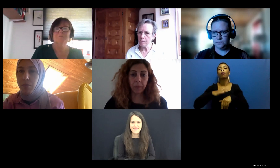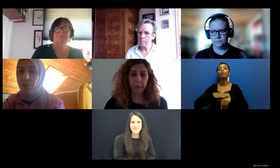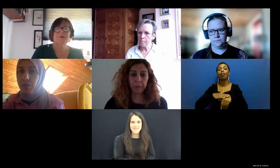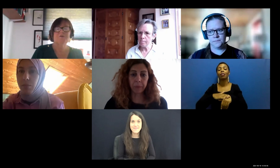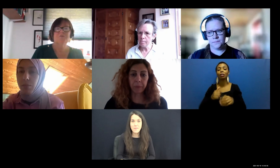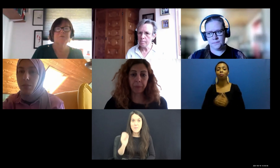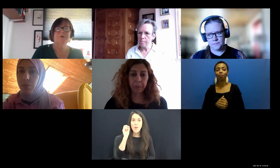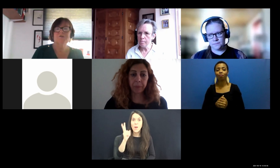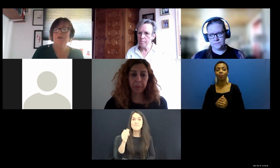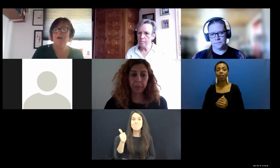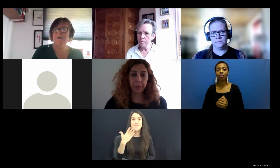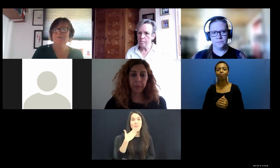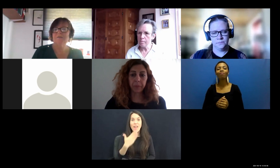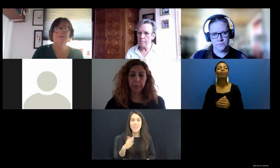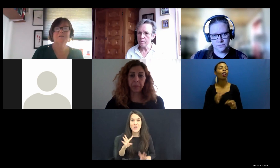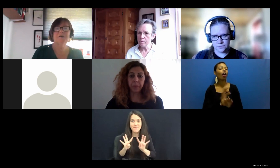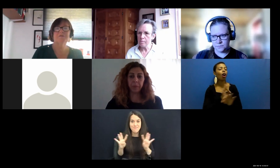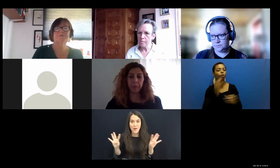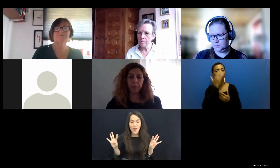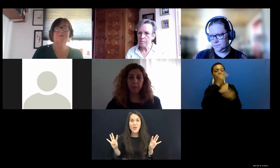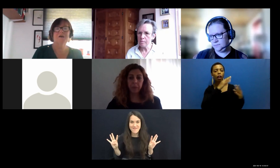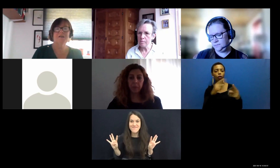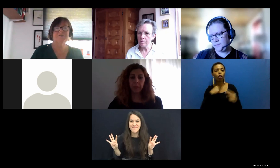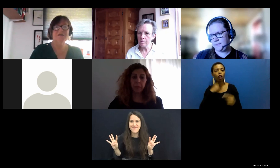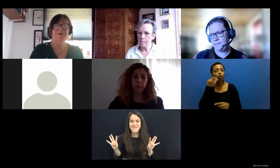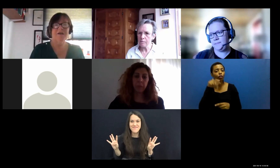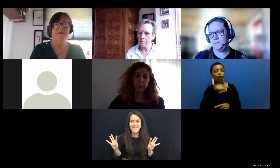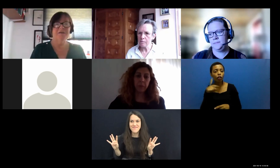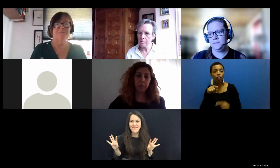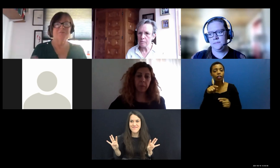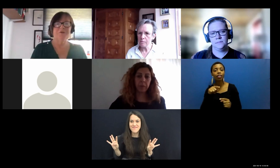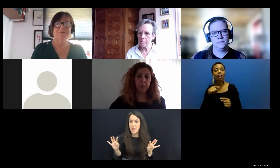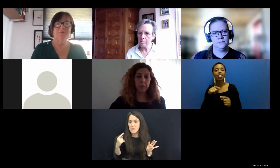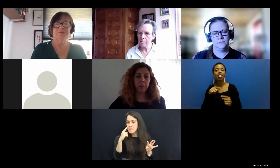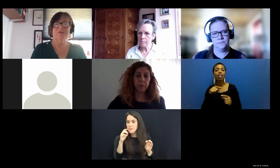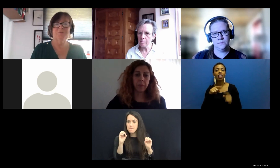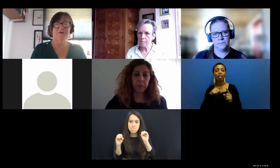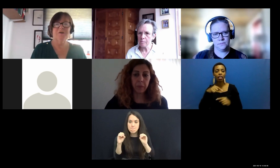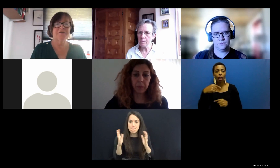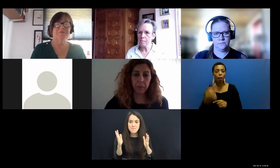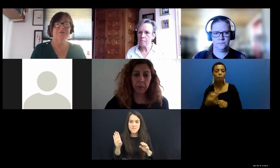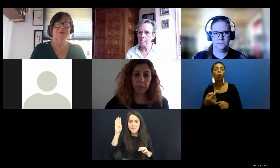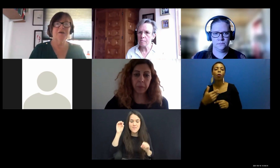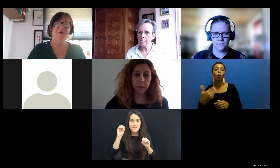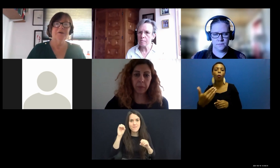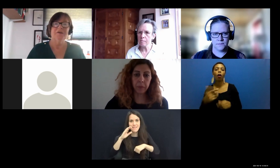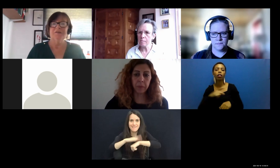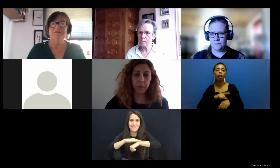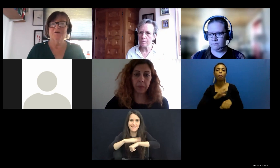Great. Thank you very much. I see that unless there are any really important things, we are at the end of our